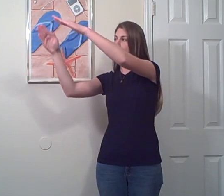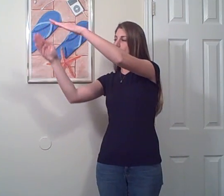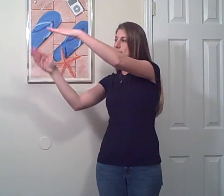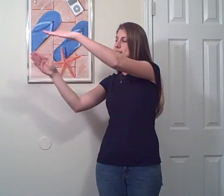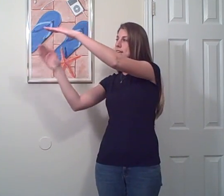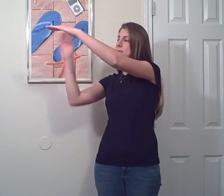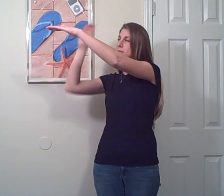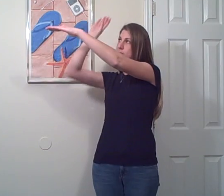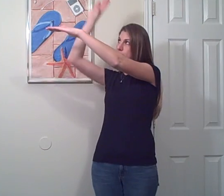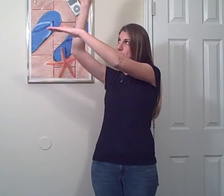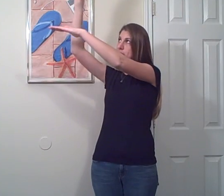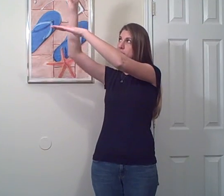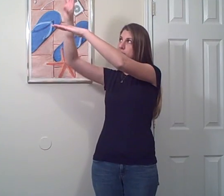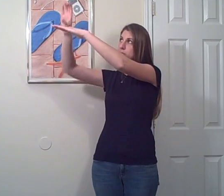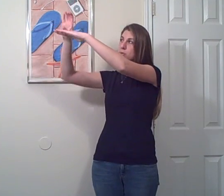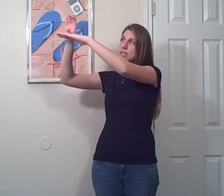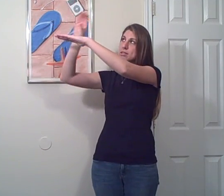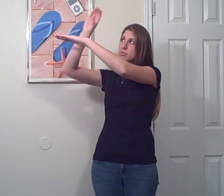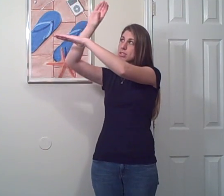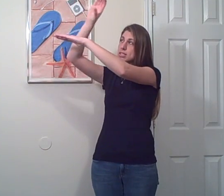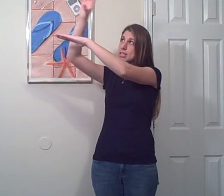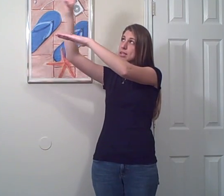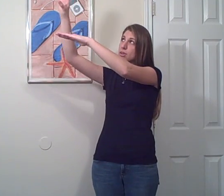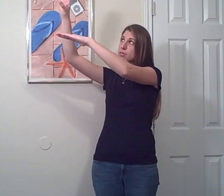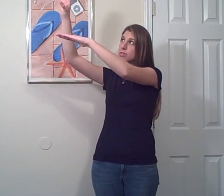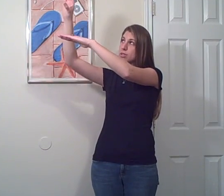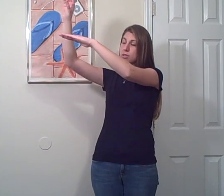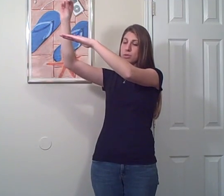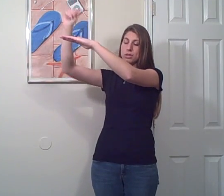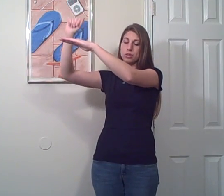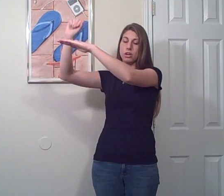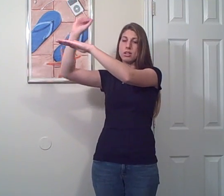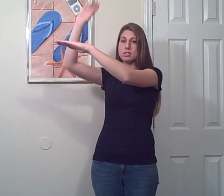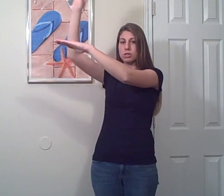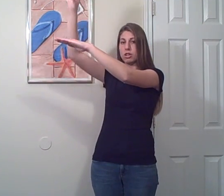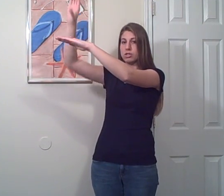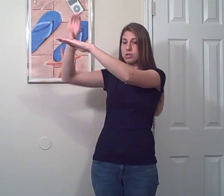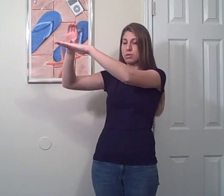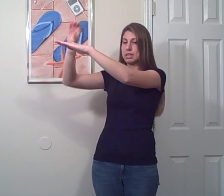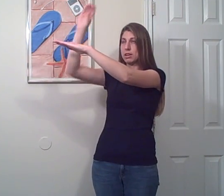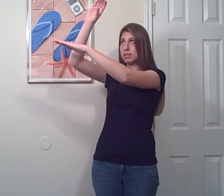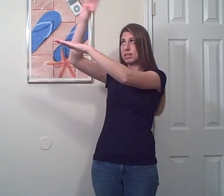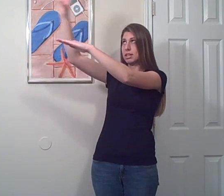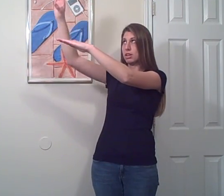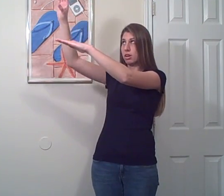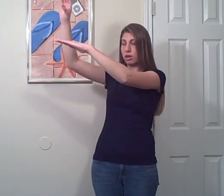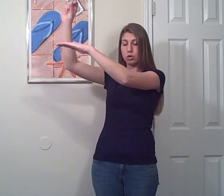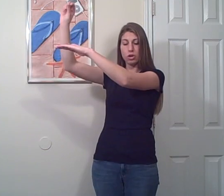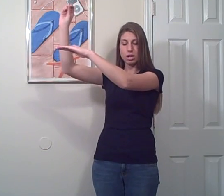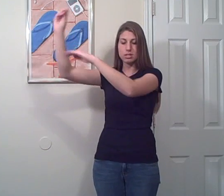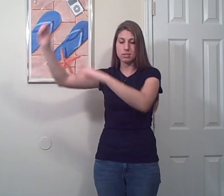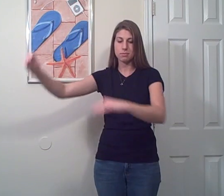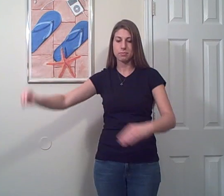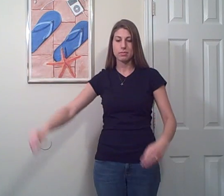ahead and set up your picture, redemption's hill. The cross, you go down, then across.